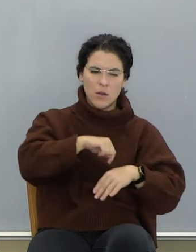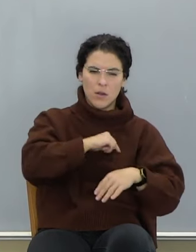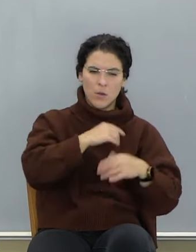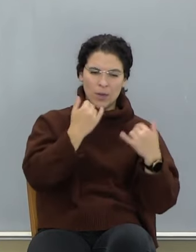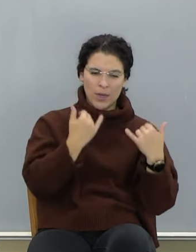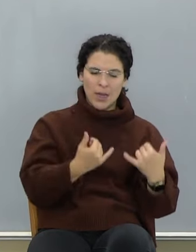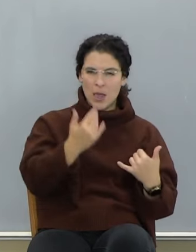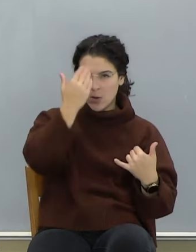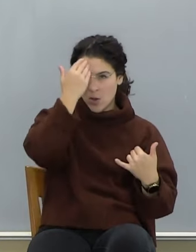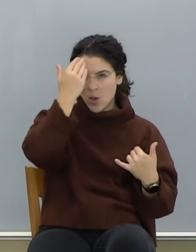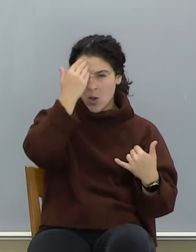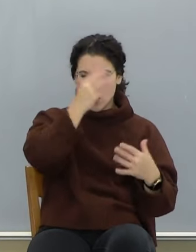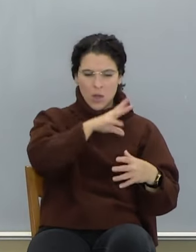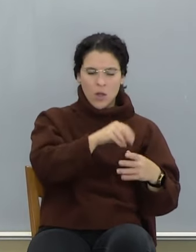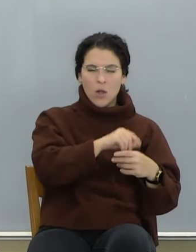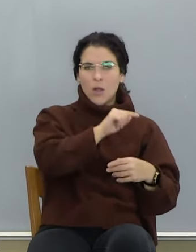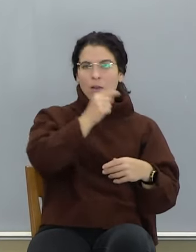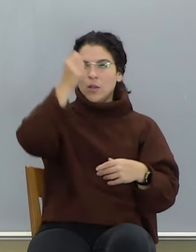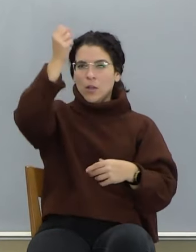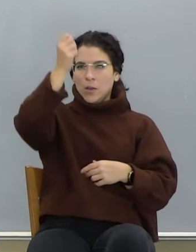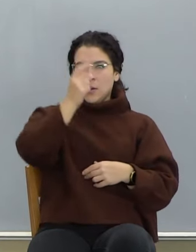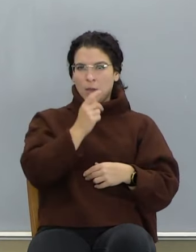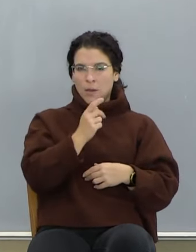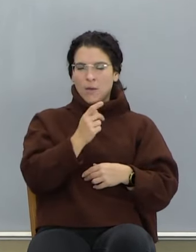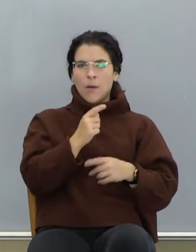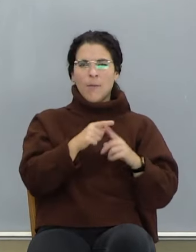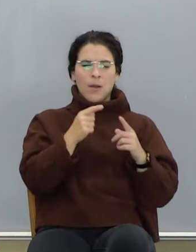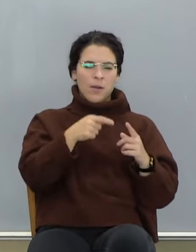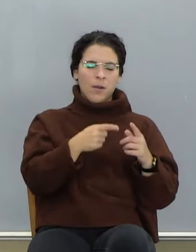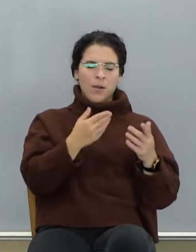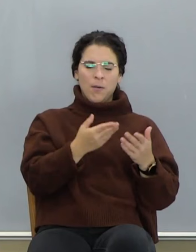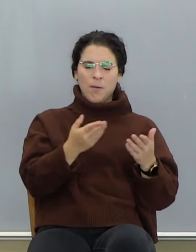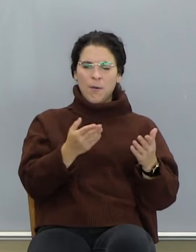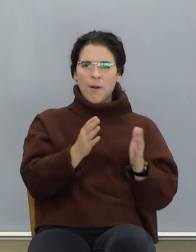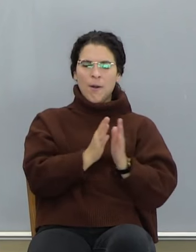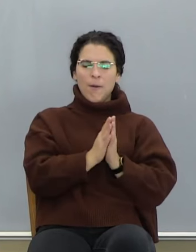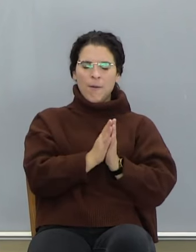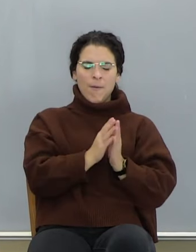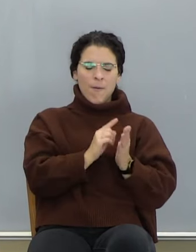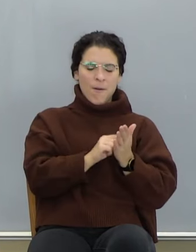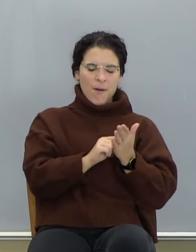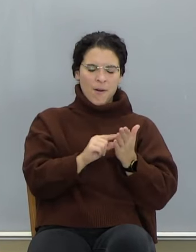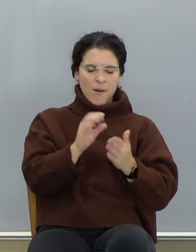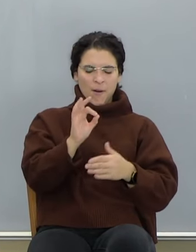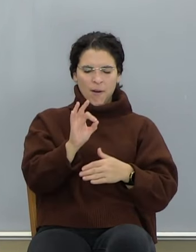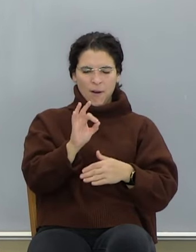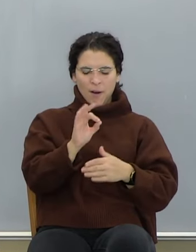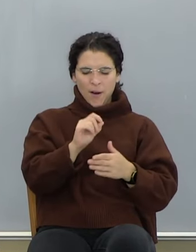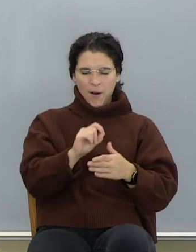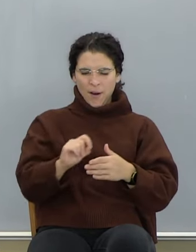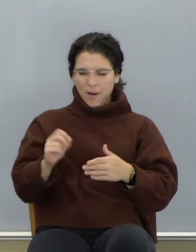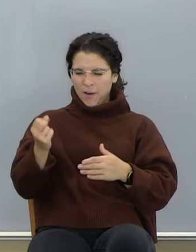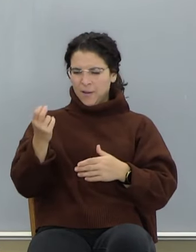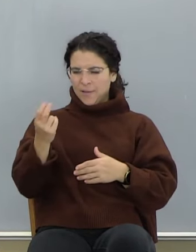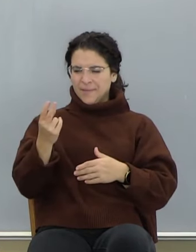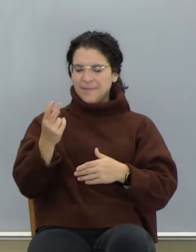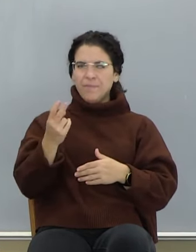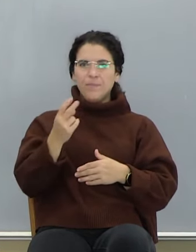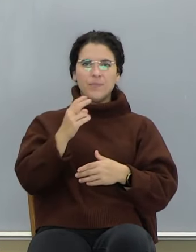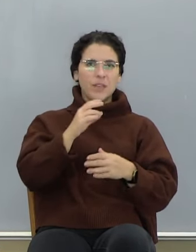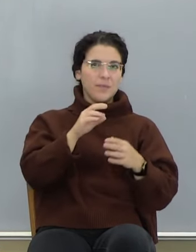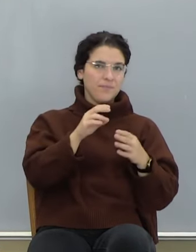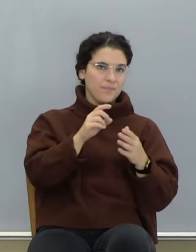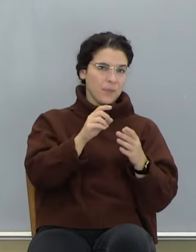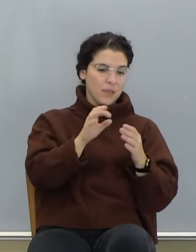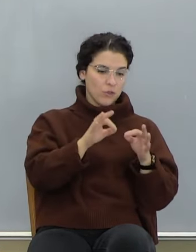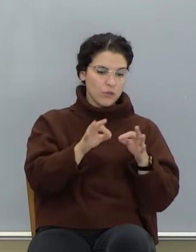know include the first coming. But here's the thing. Verses 9 through verse 12 is a